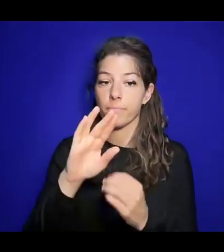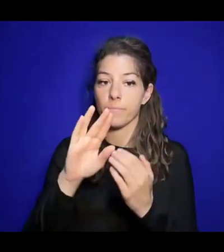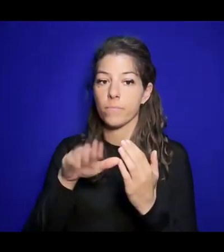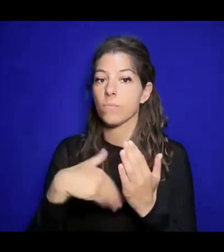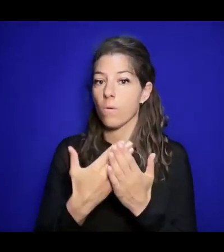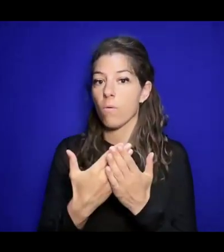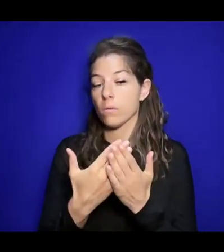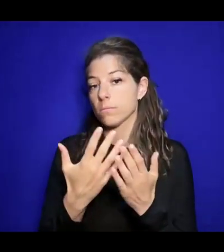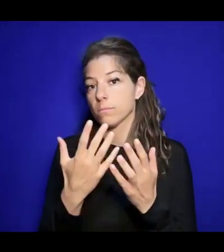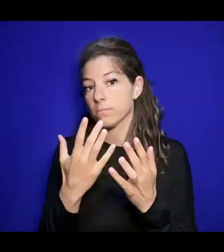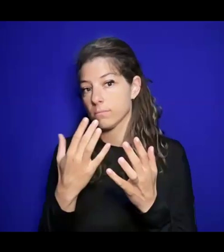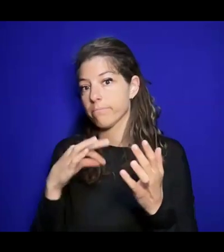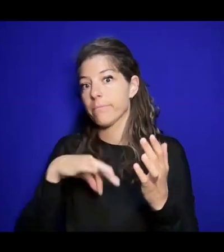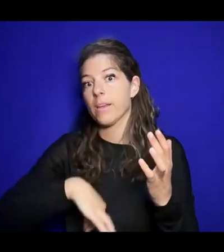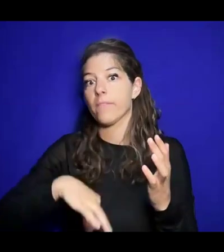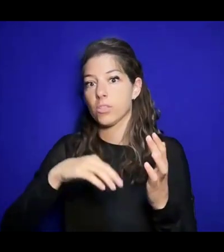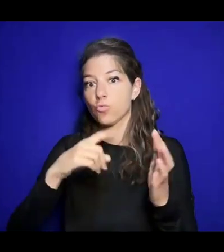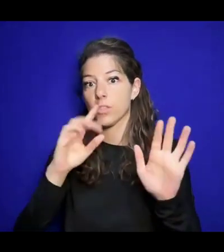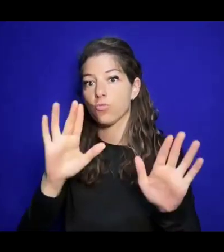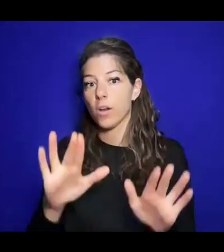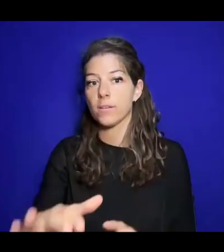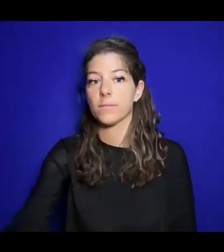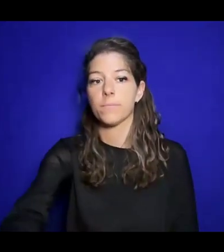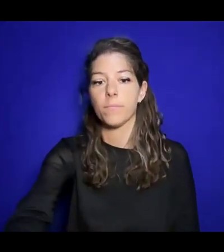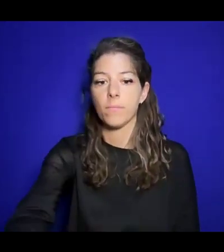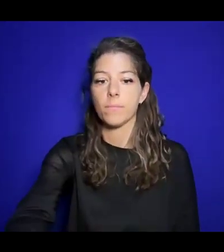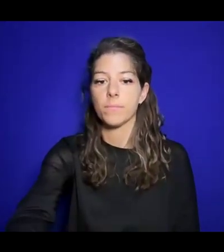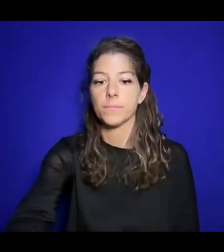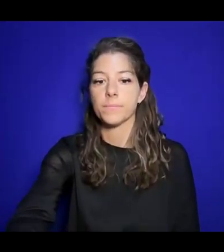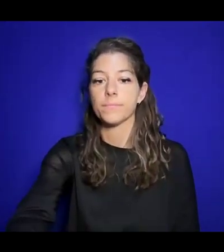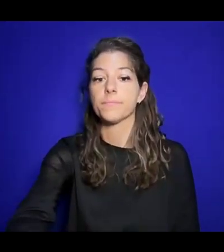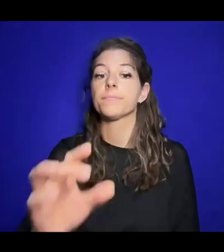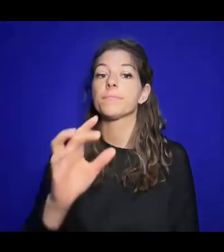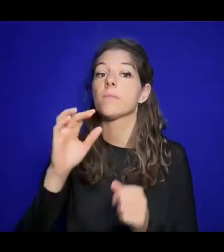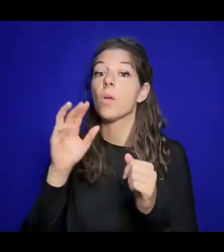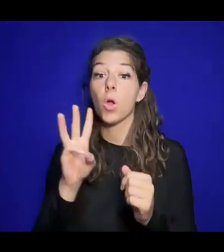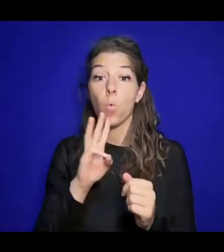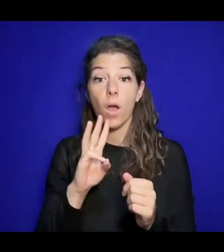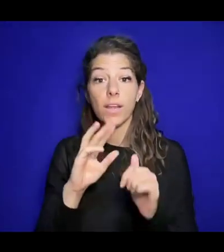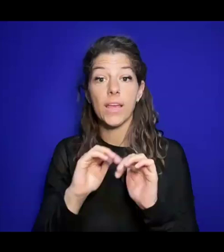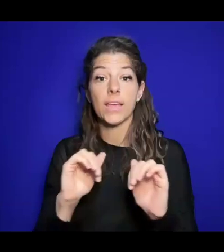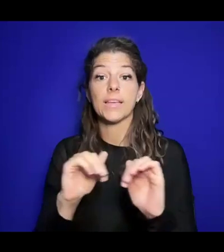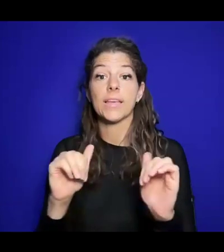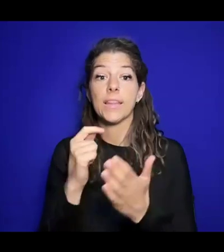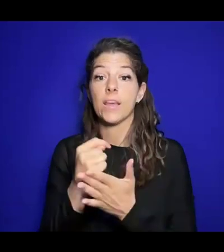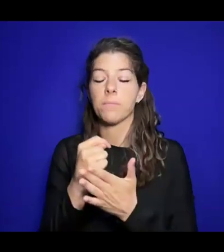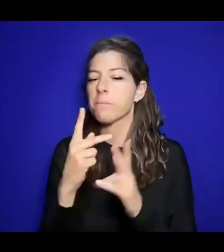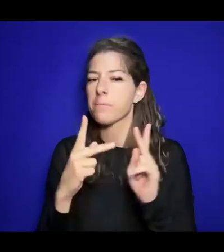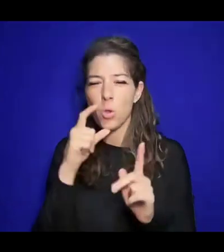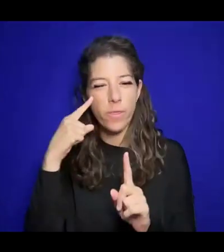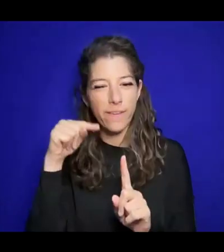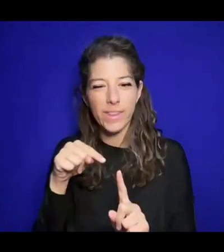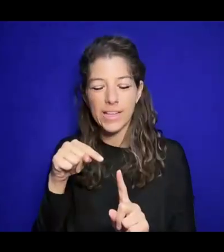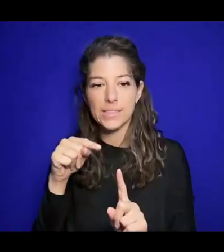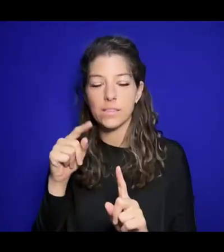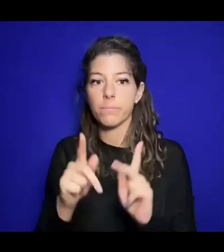for you because the benefits are so great. Aquatic therapy is something that's often overlooked for people